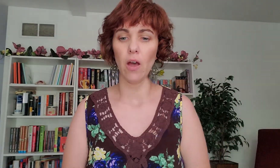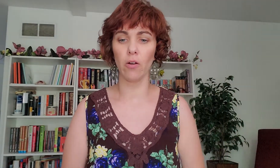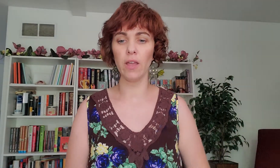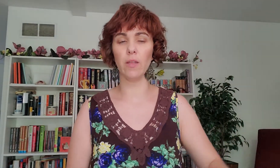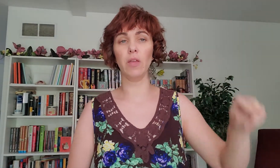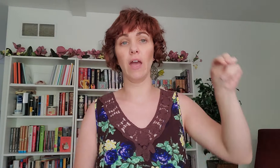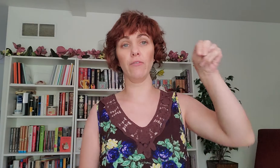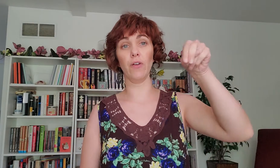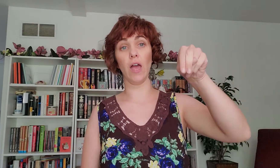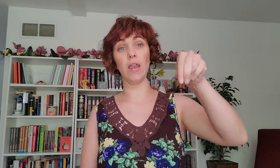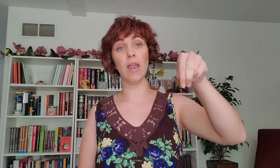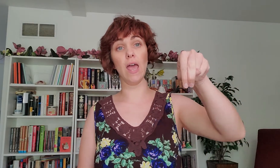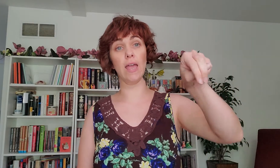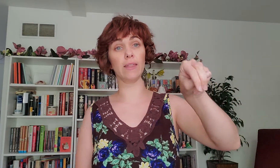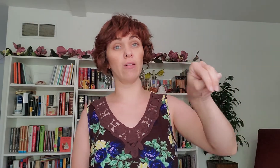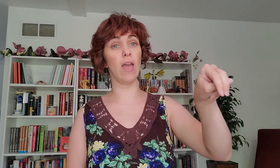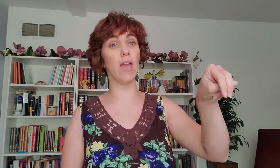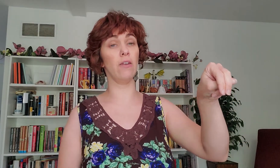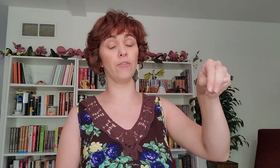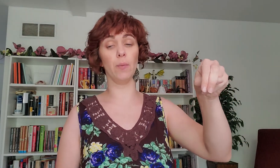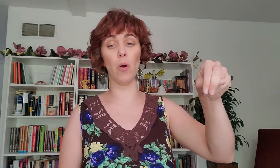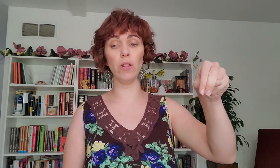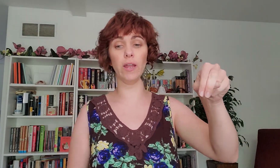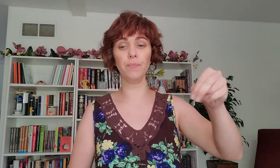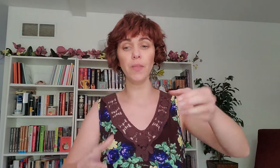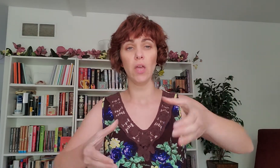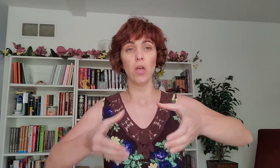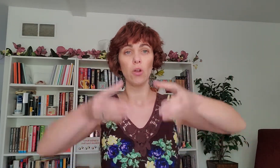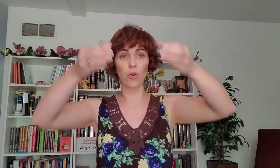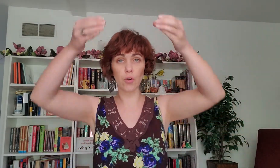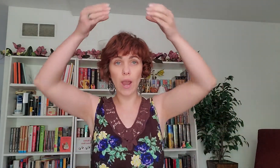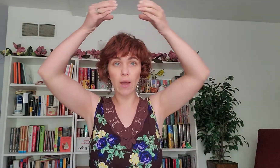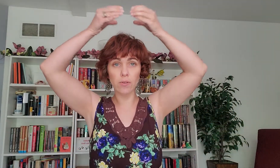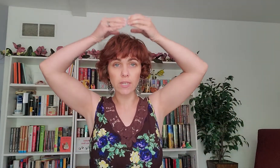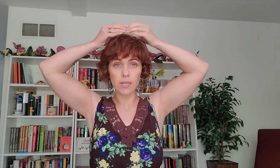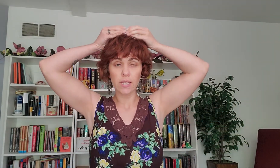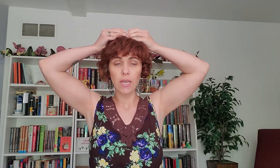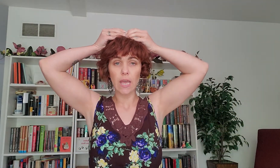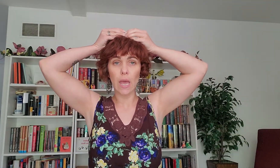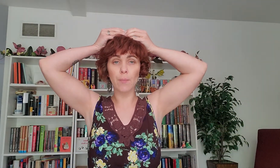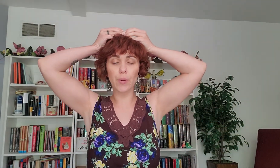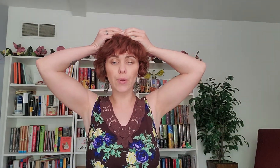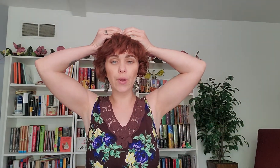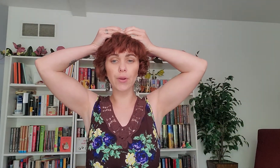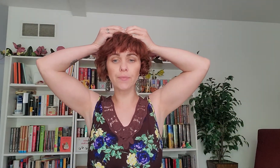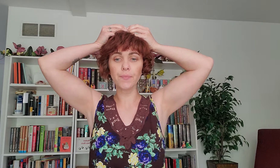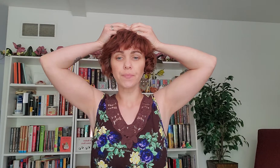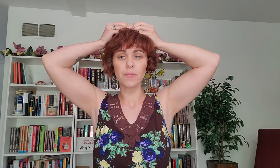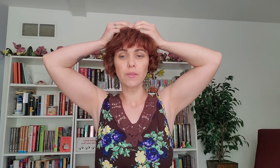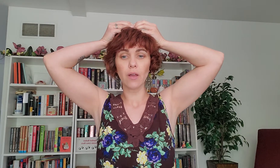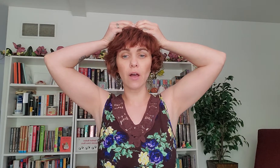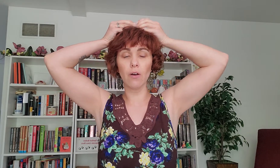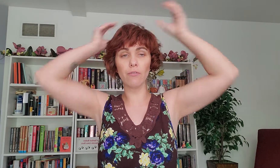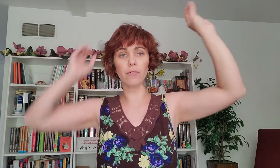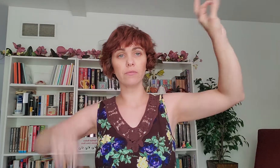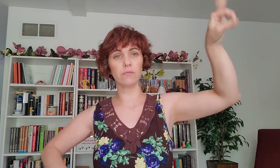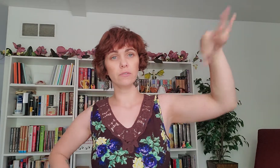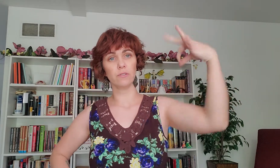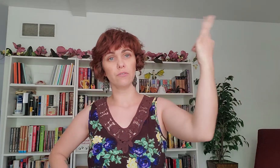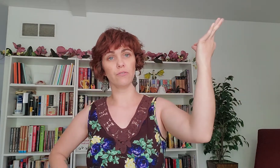Okay, then we have an ASLN for Napoleon, crowned Emperor of